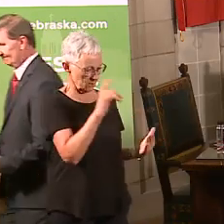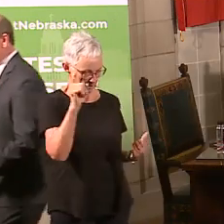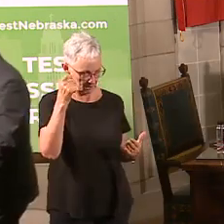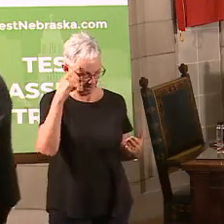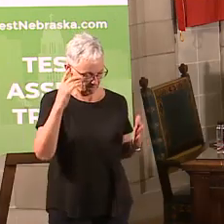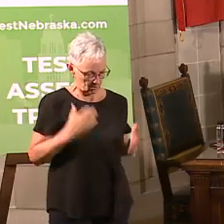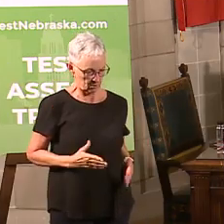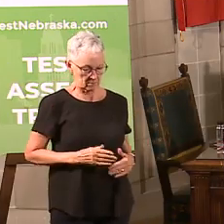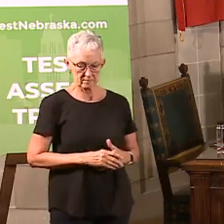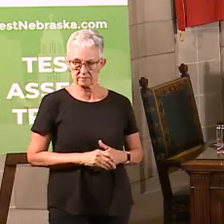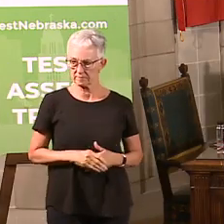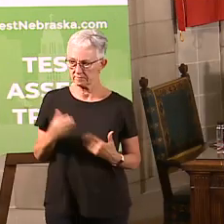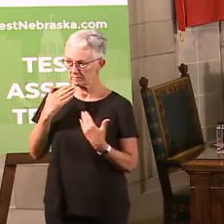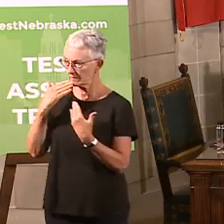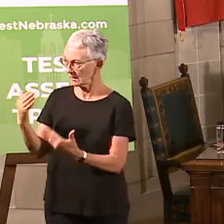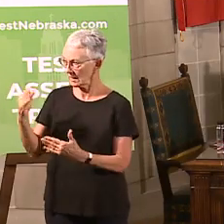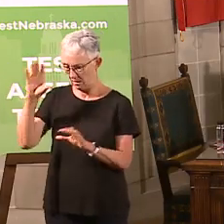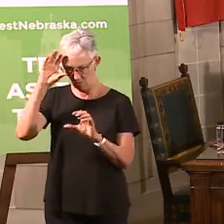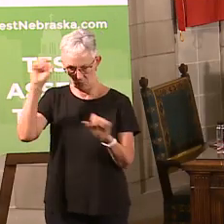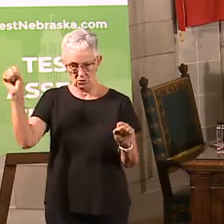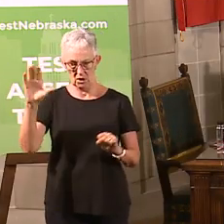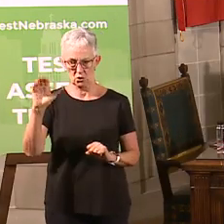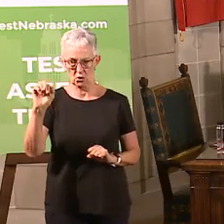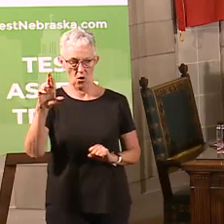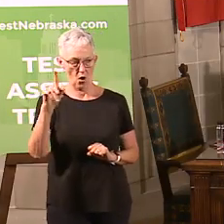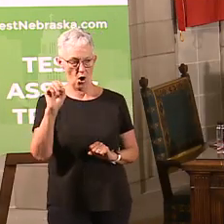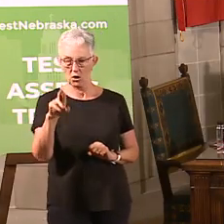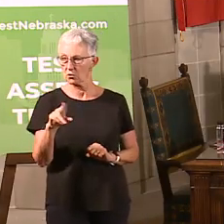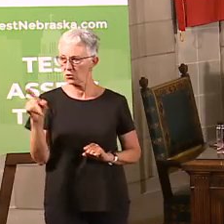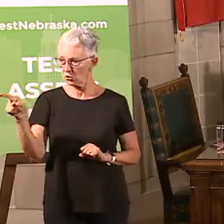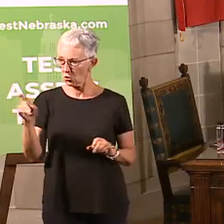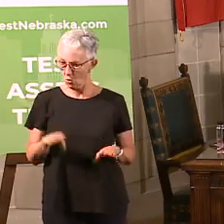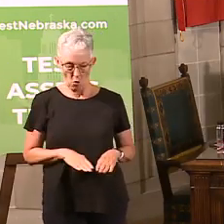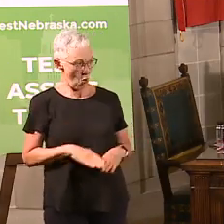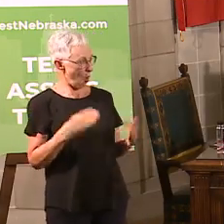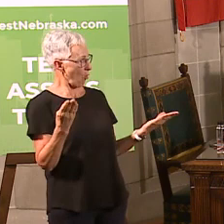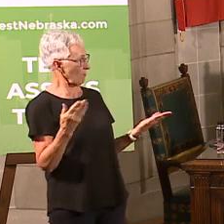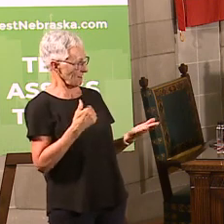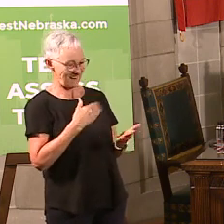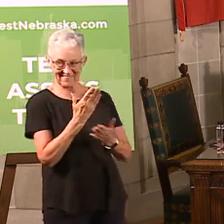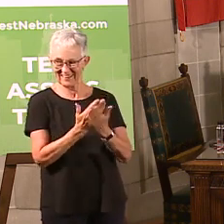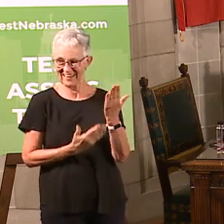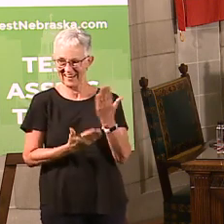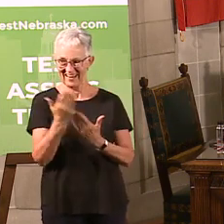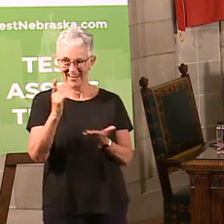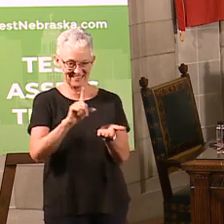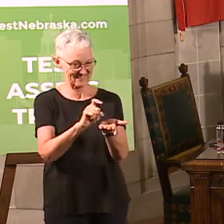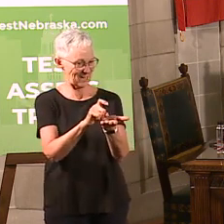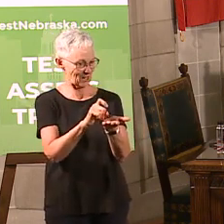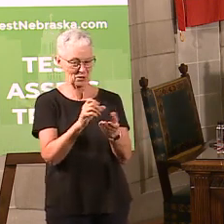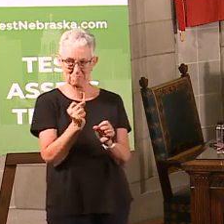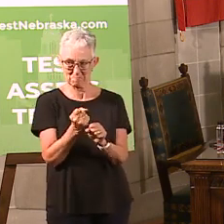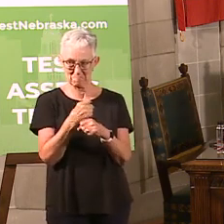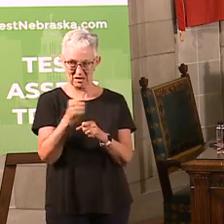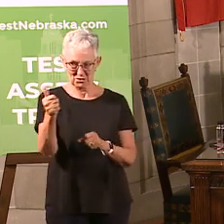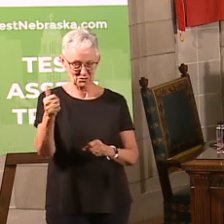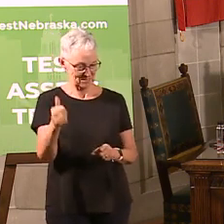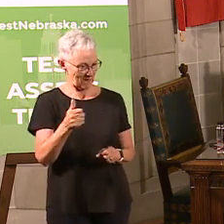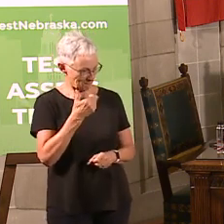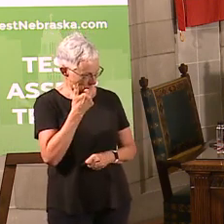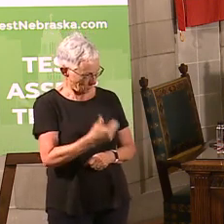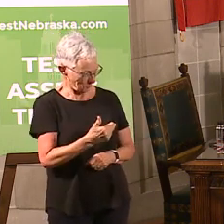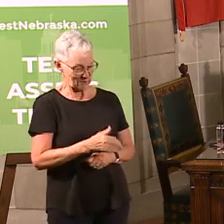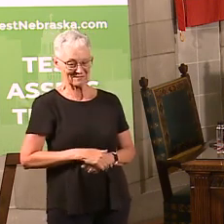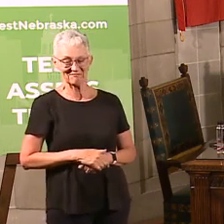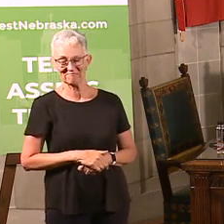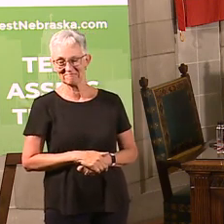Thank you, President Carter. And again, getting open, got the hand sanitizer, you're making yourselves. Good deal, right? All right. Well, again,